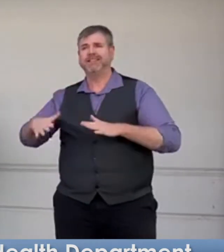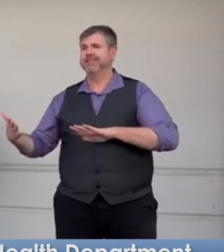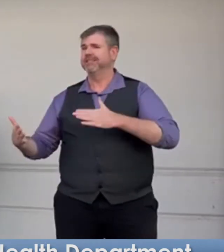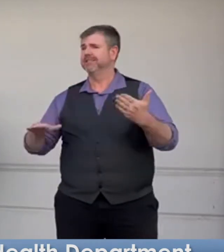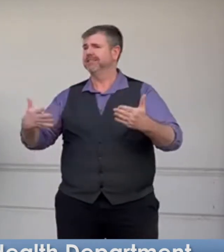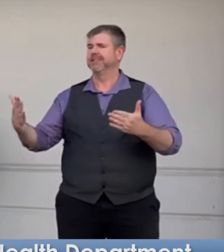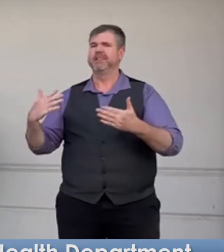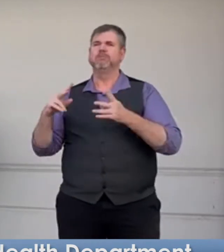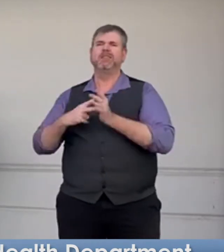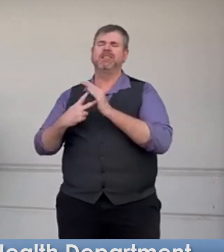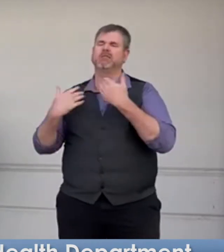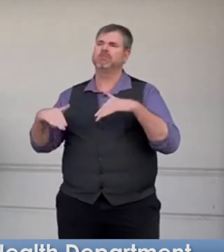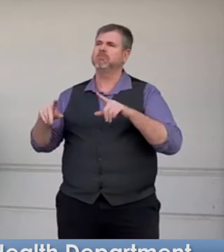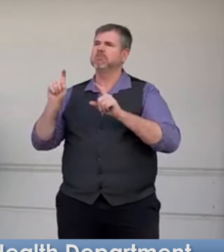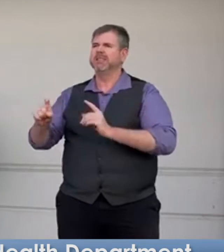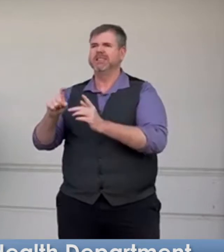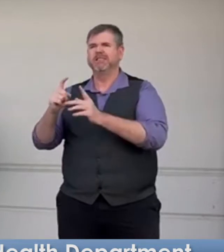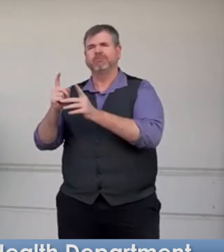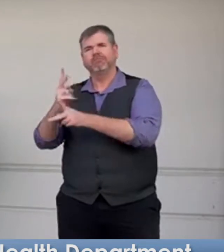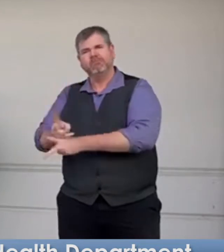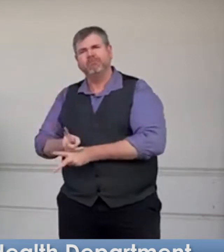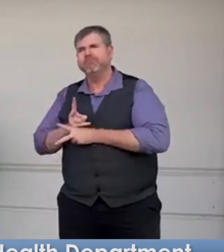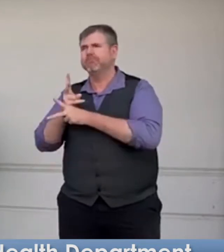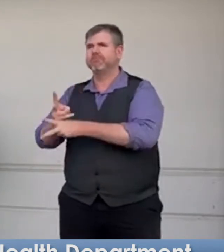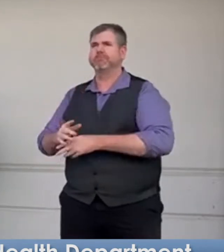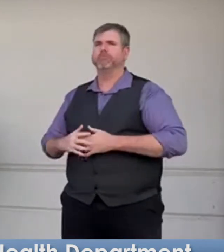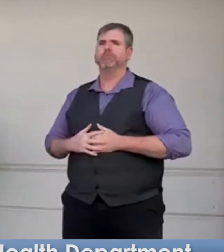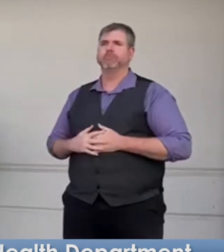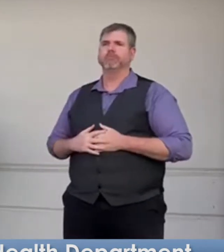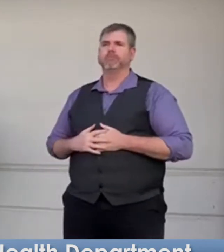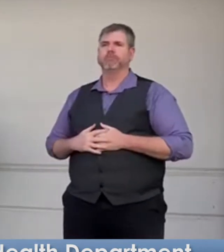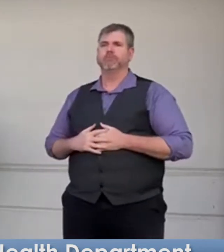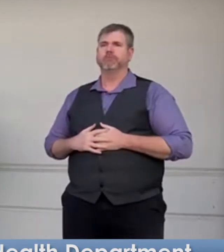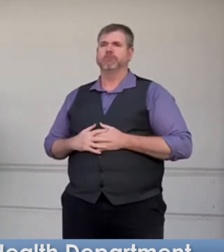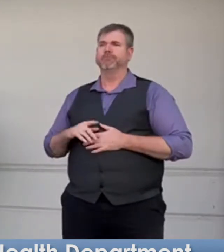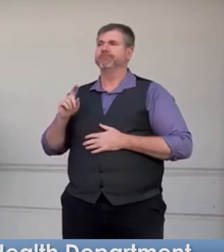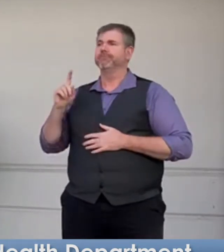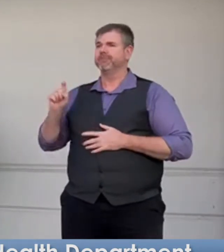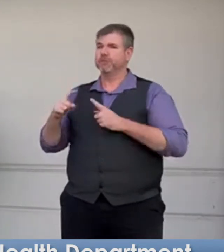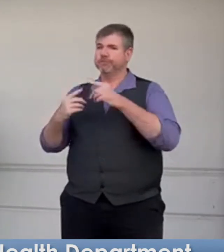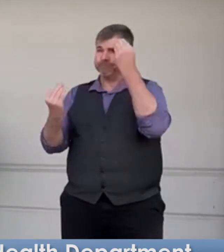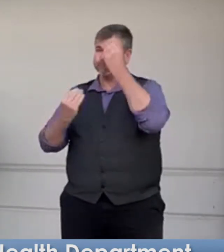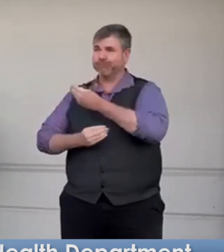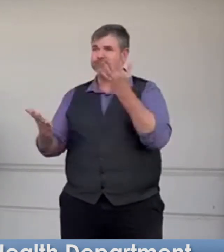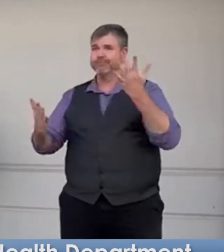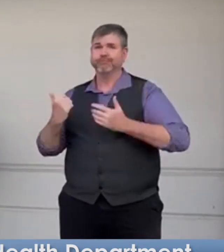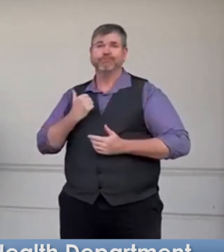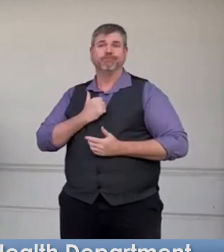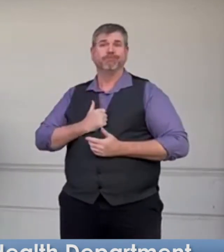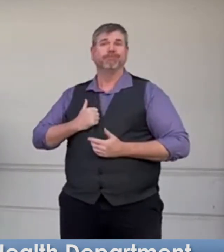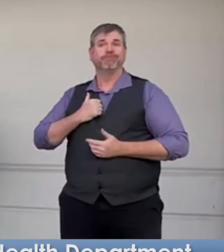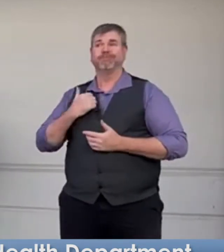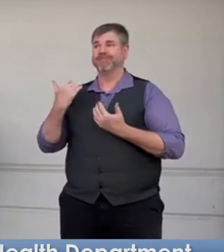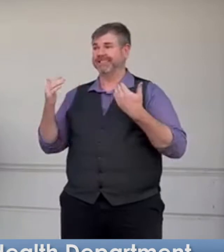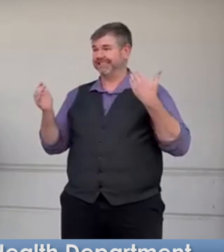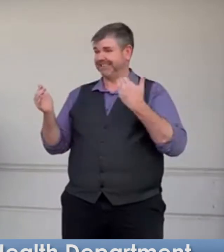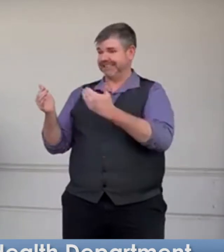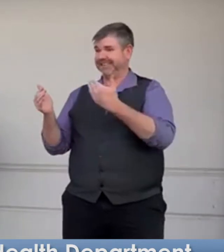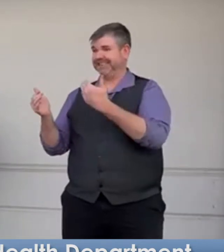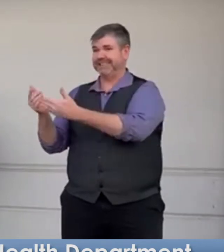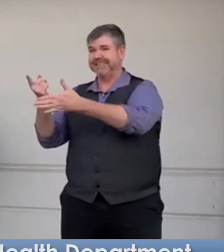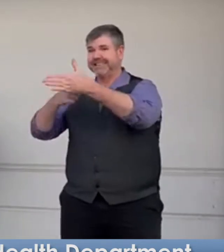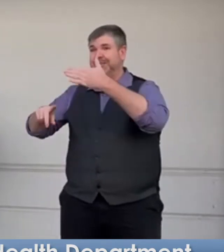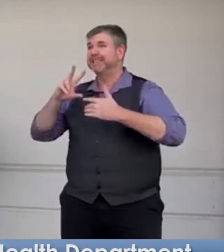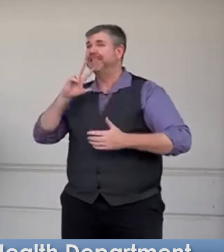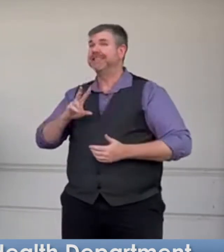want to say, even though it's the holidays and we all want to be traveling, we strongly discourage